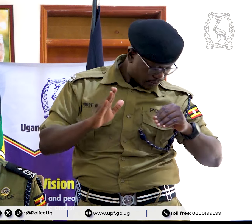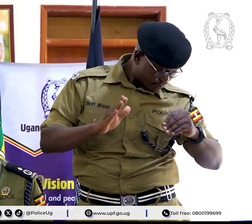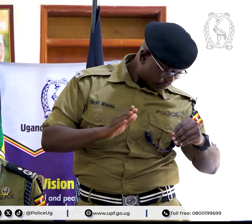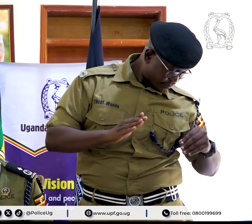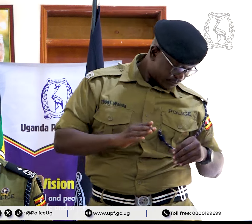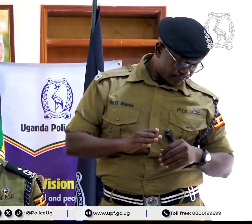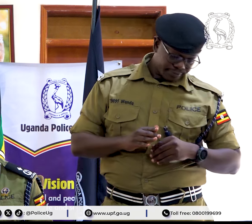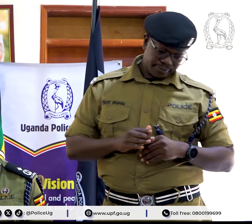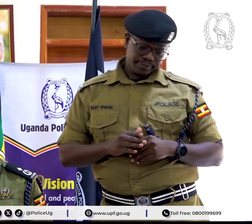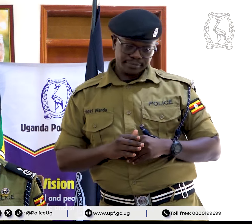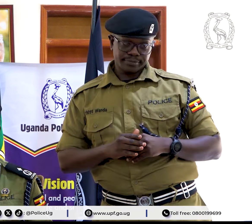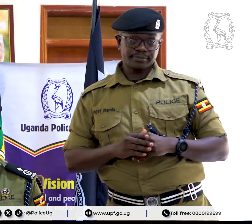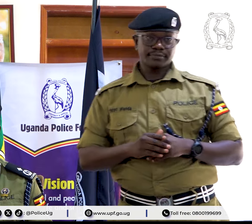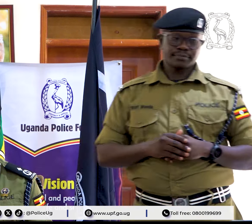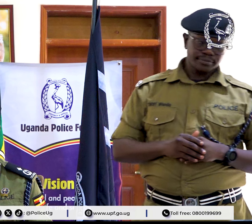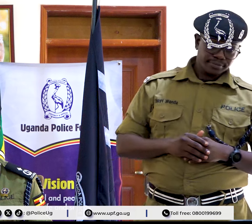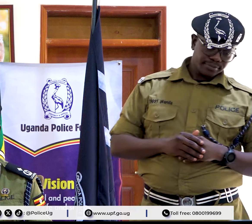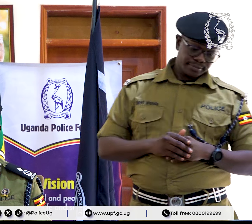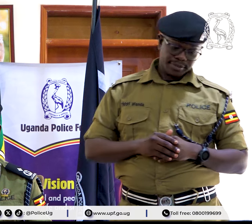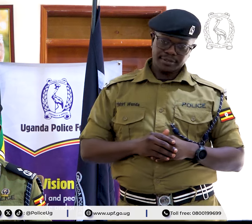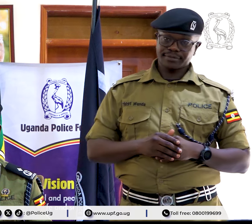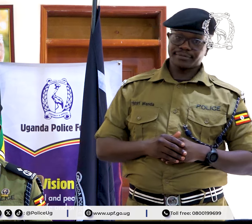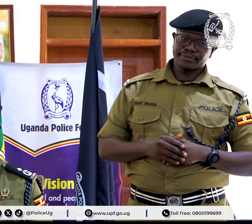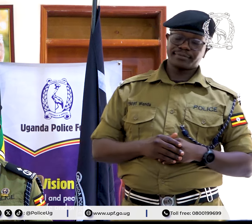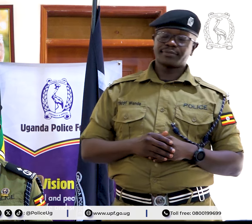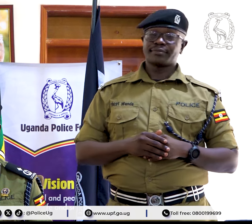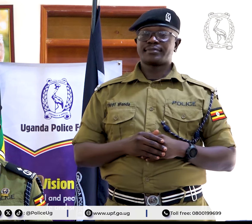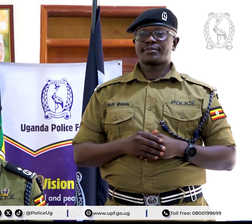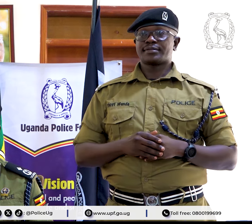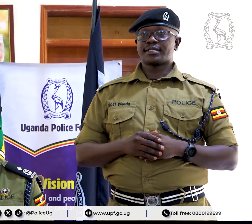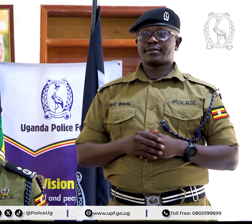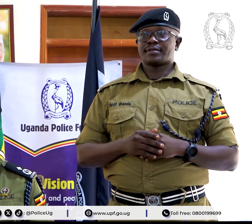7 remain unclaimed as we speak.